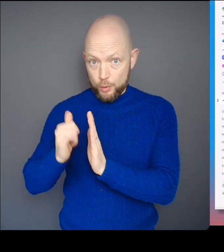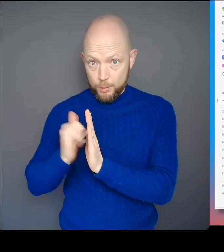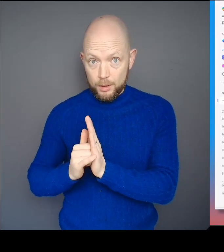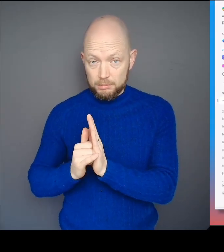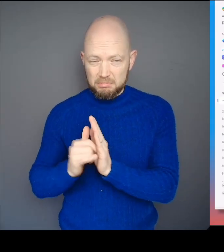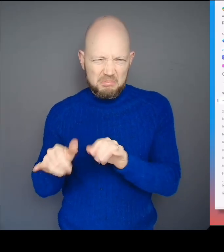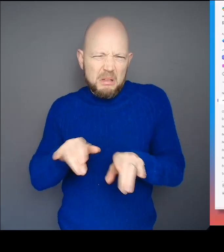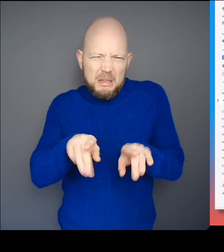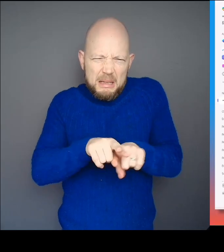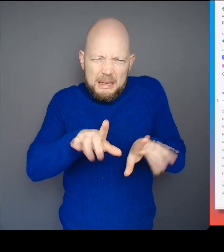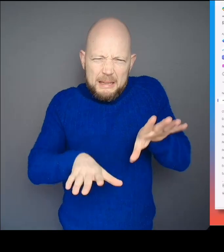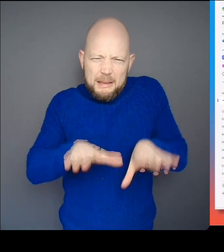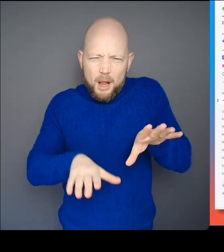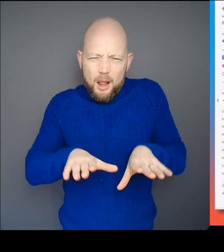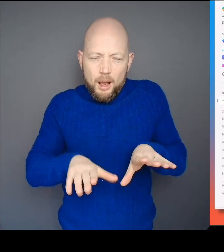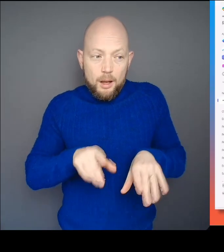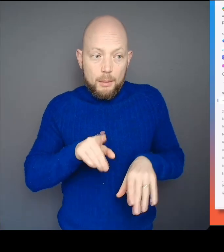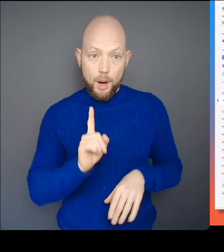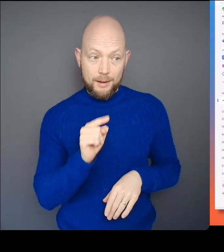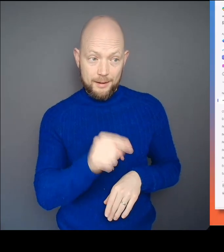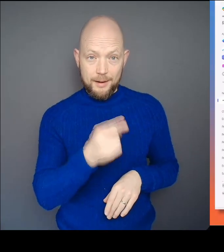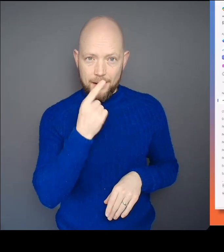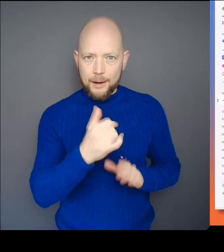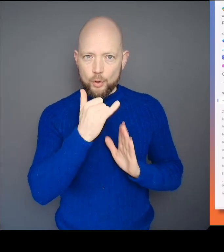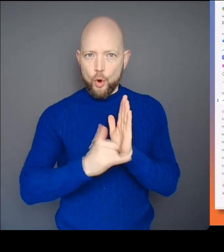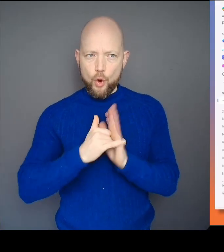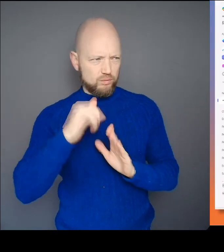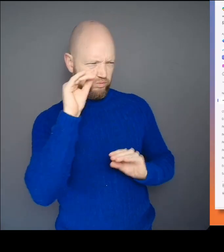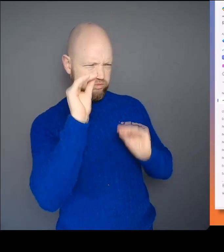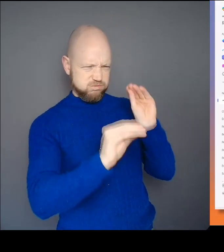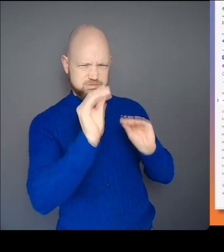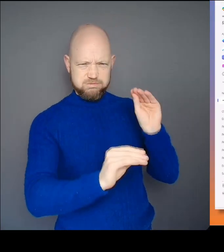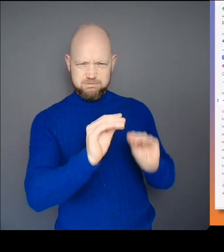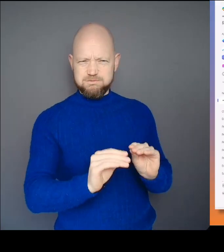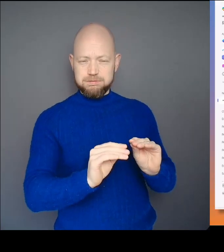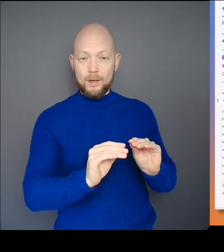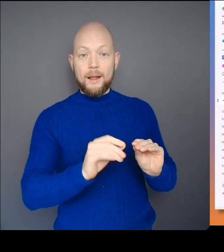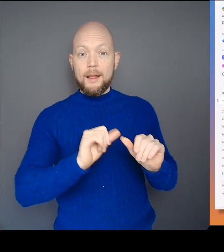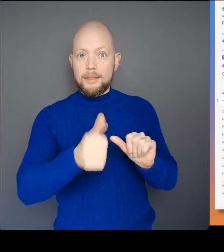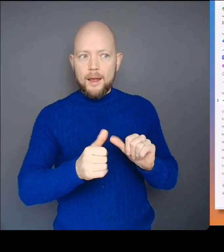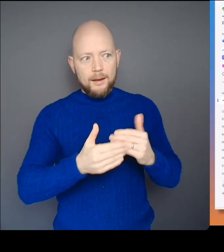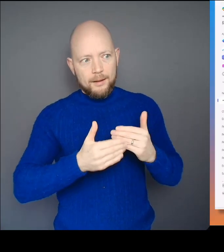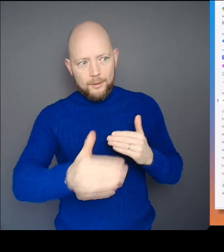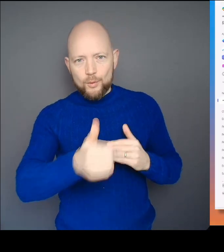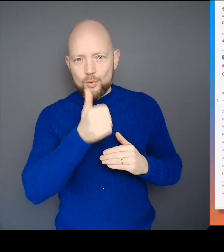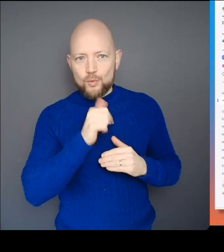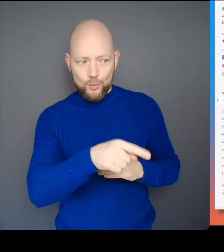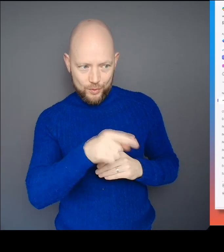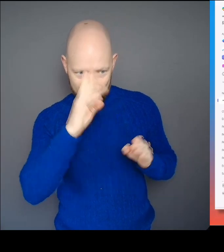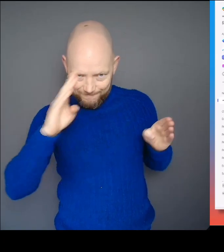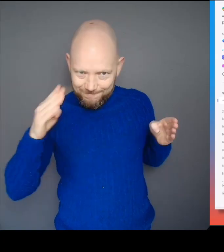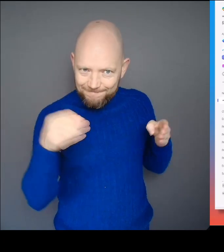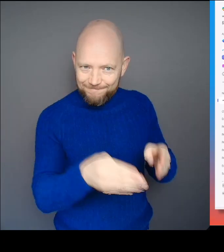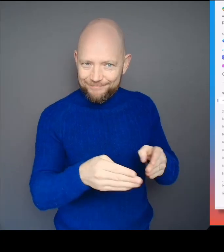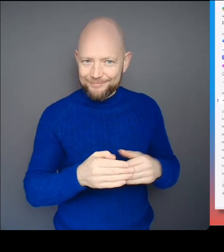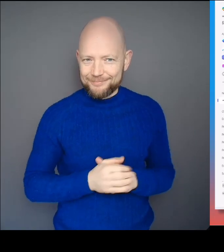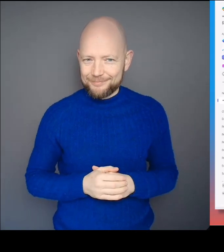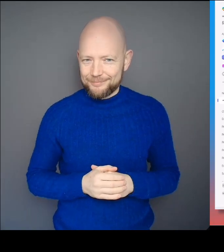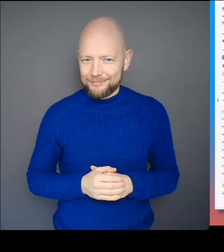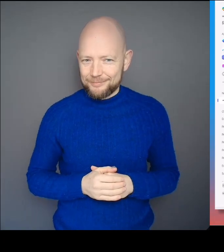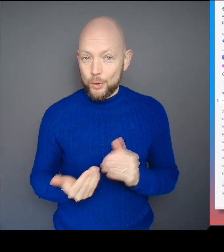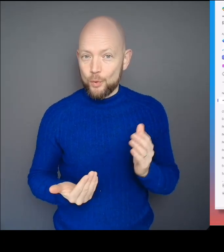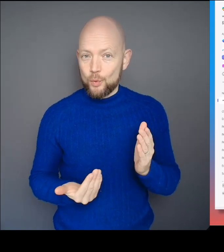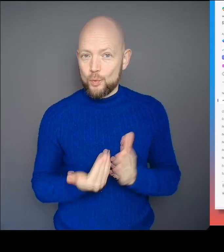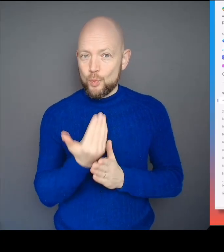here. This is like just going, here's a folder of stuff that I'm working on right now, and I just want to be able to chat to those things all the time. So